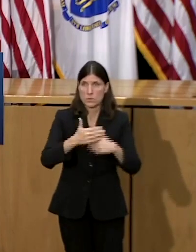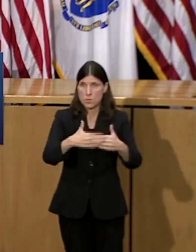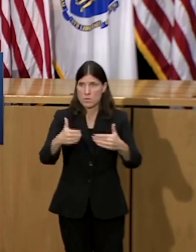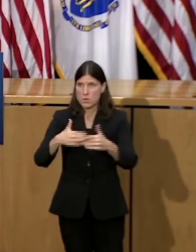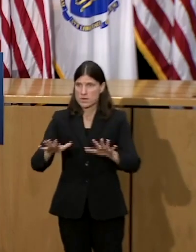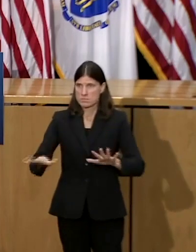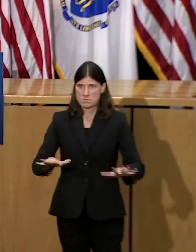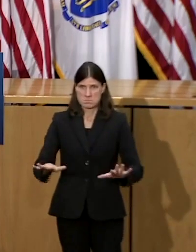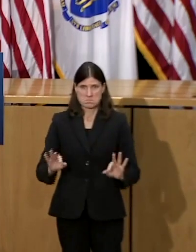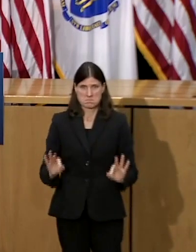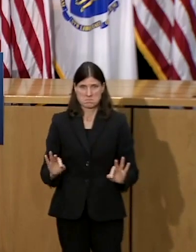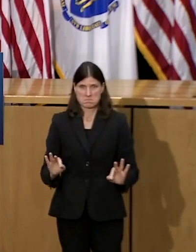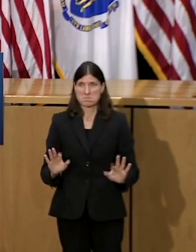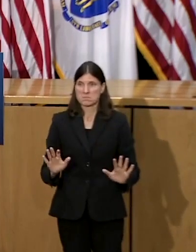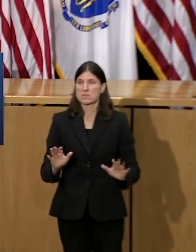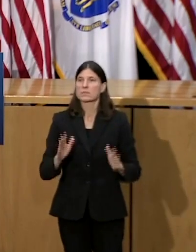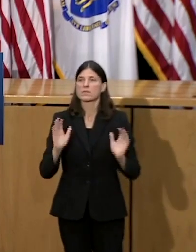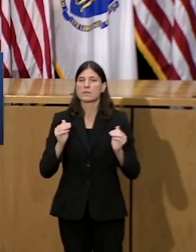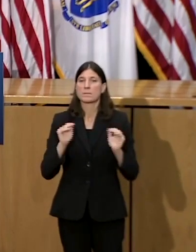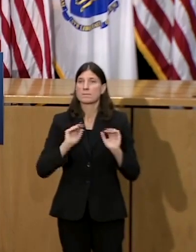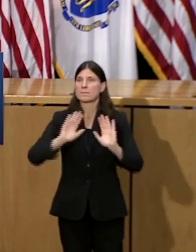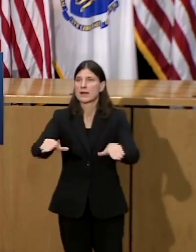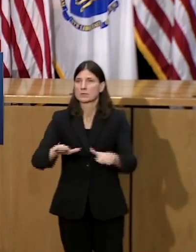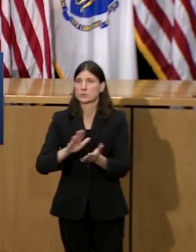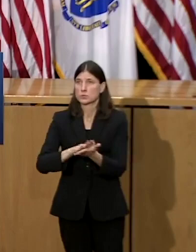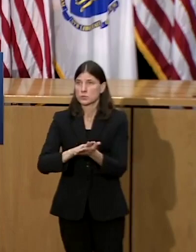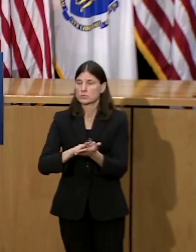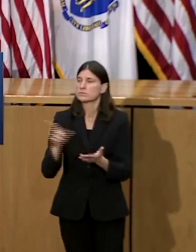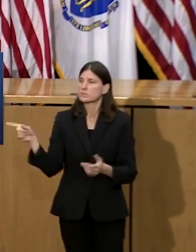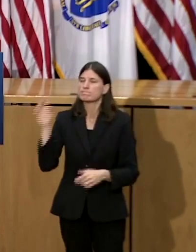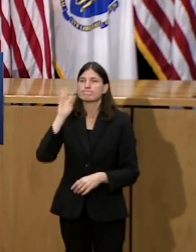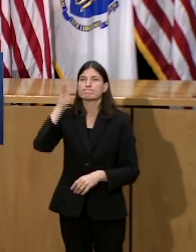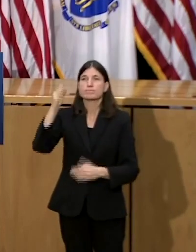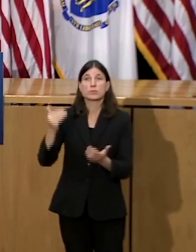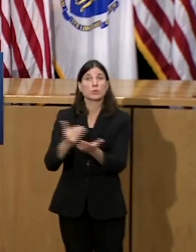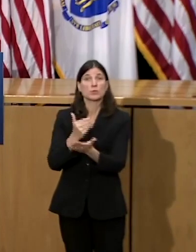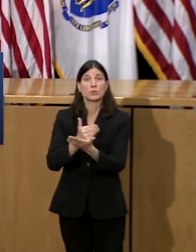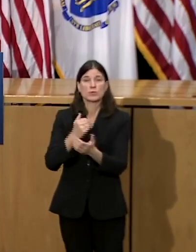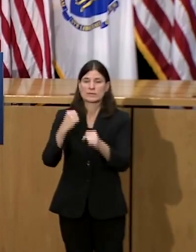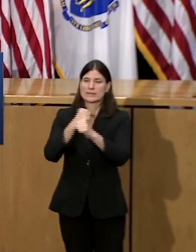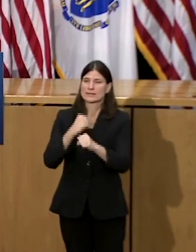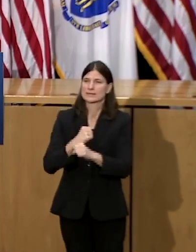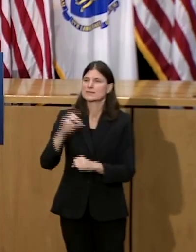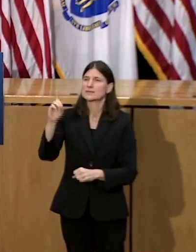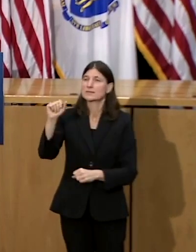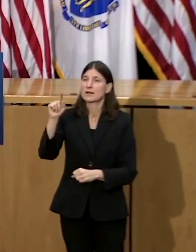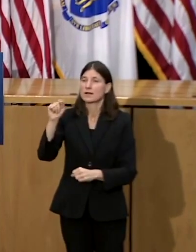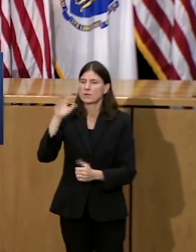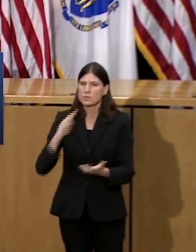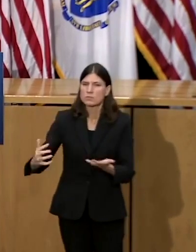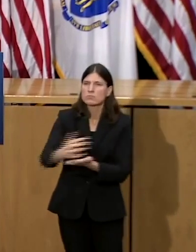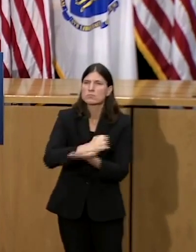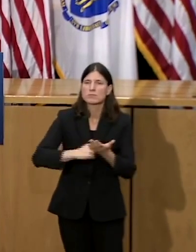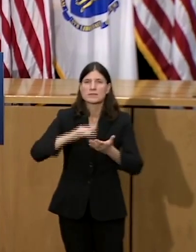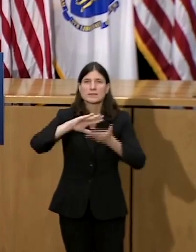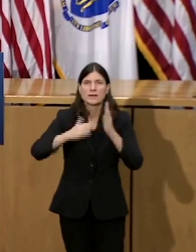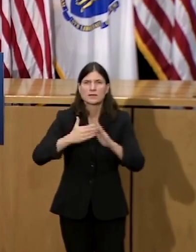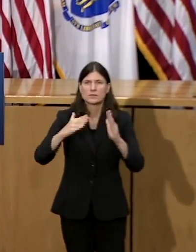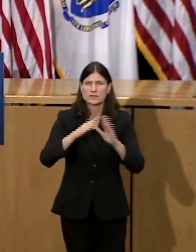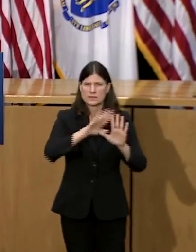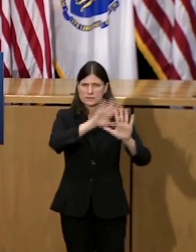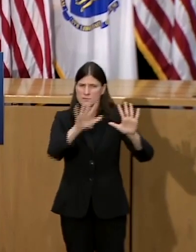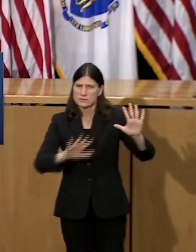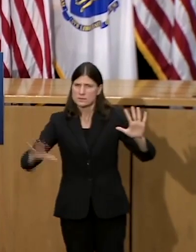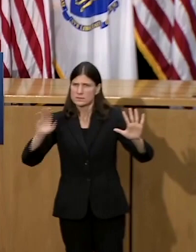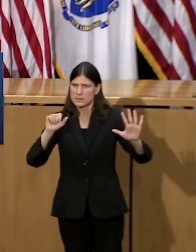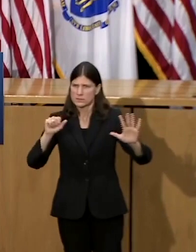happen safely in the classroom. The updated metrics are consistent with metrics that are in place in surrounding states and take into account far more